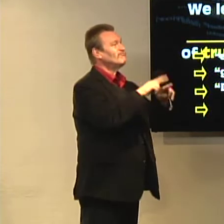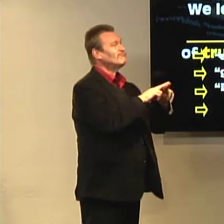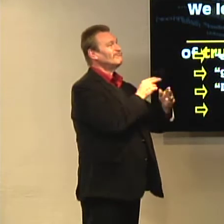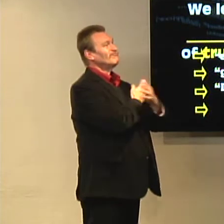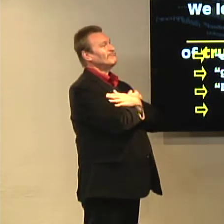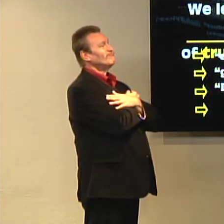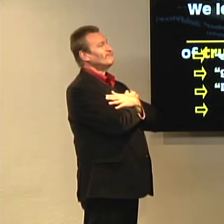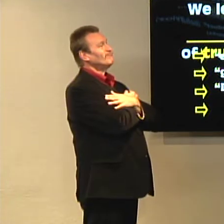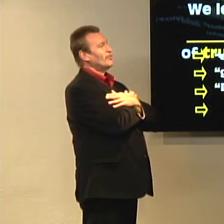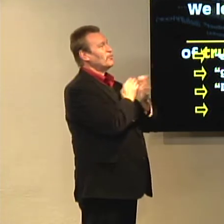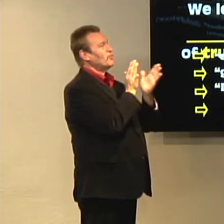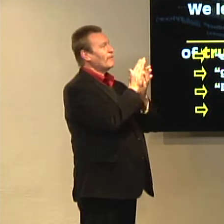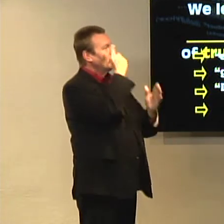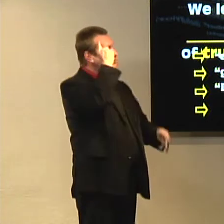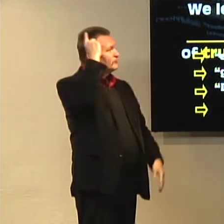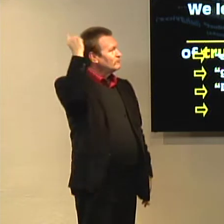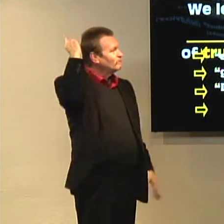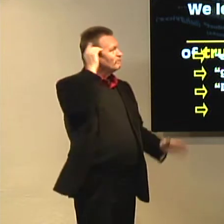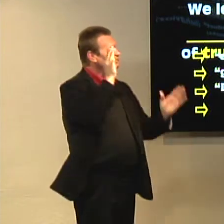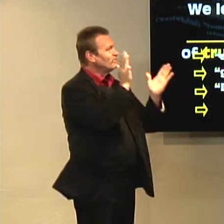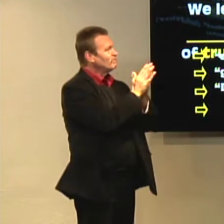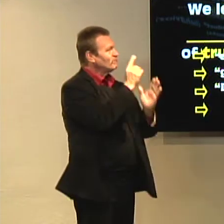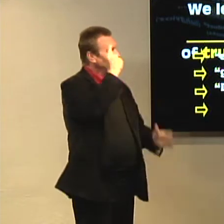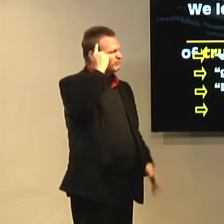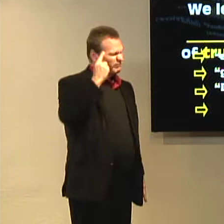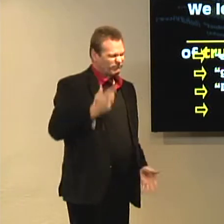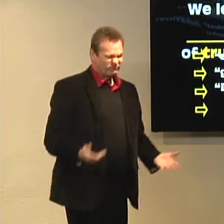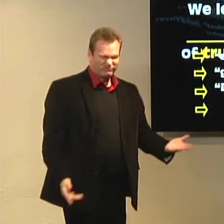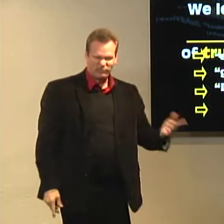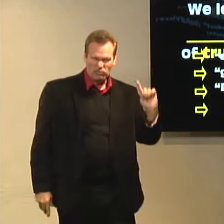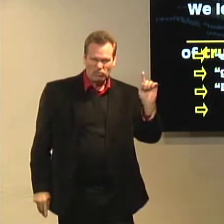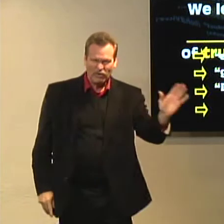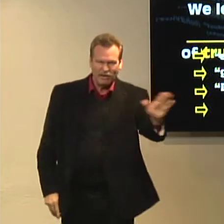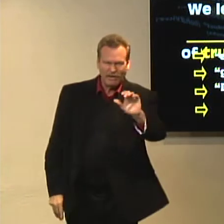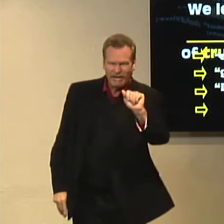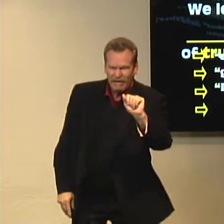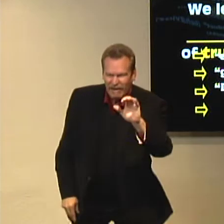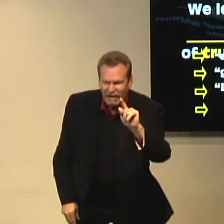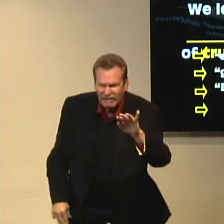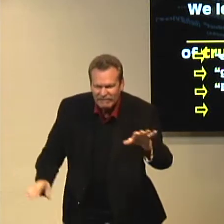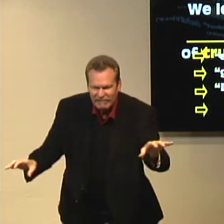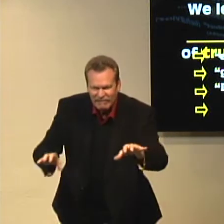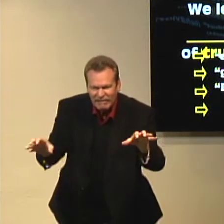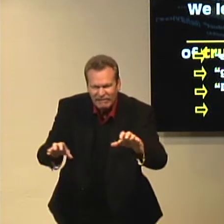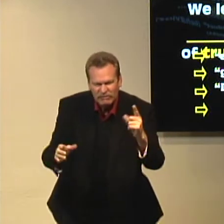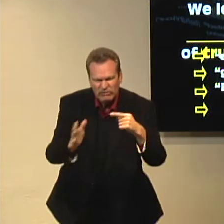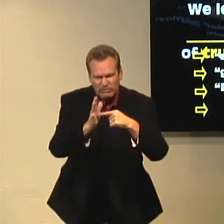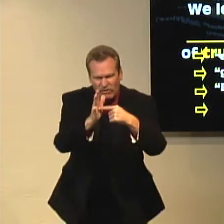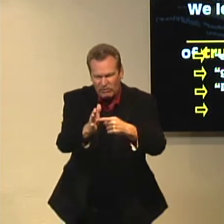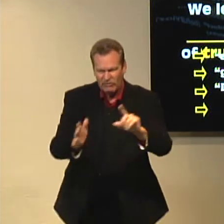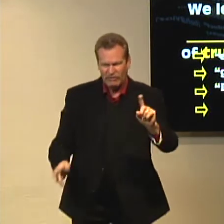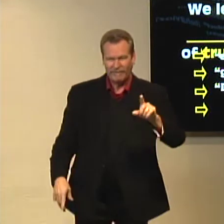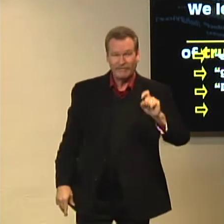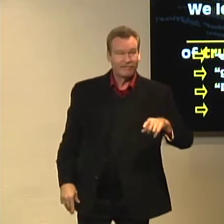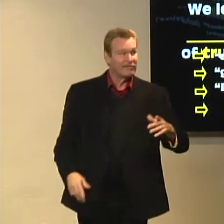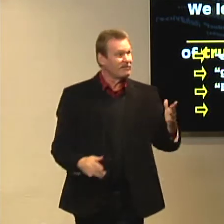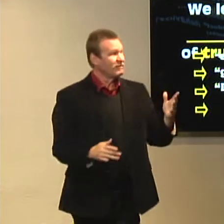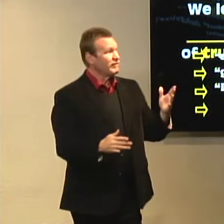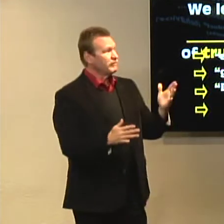and they're like, oh, I'm just going to pray for that person. But James is saying, your actions